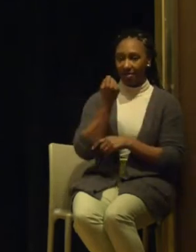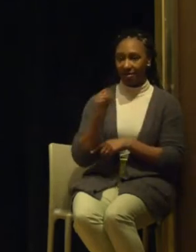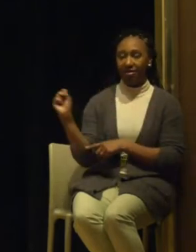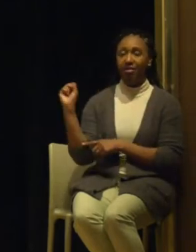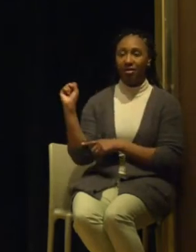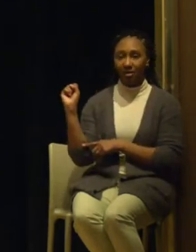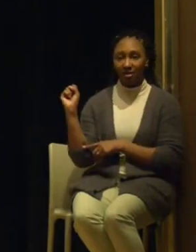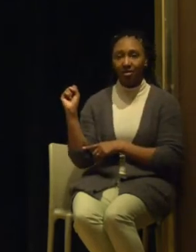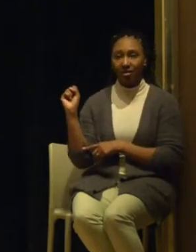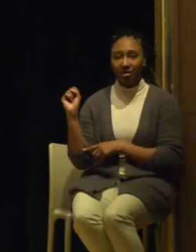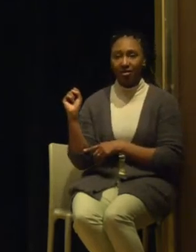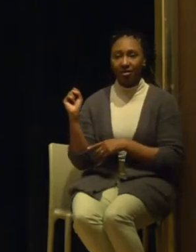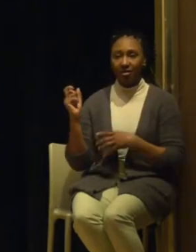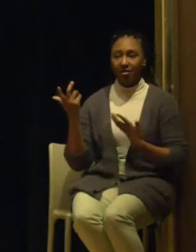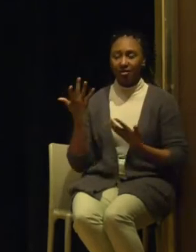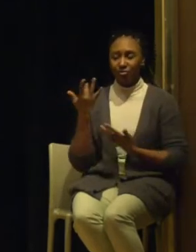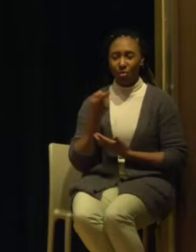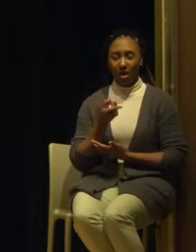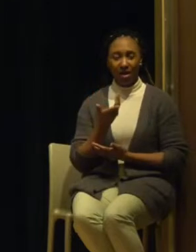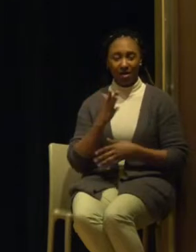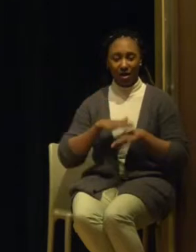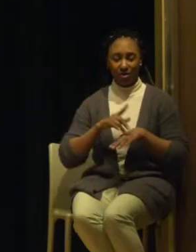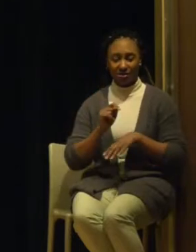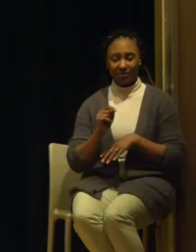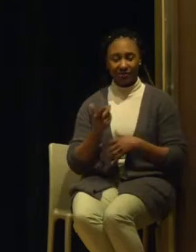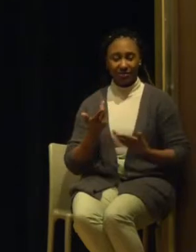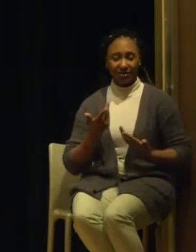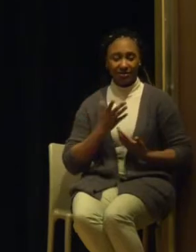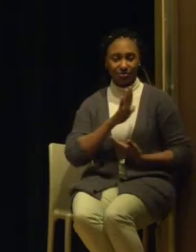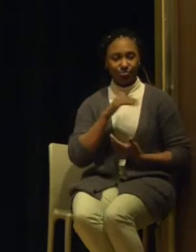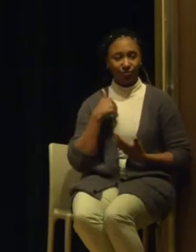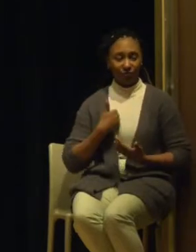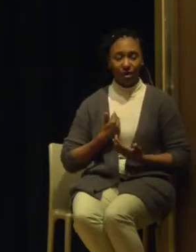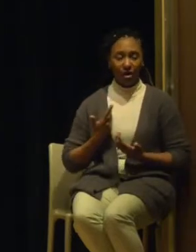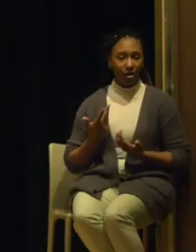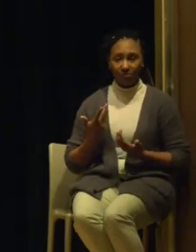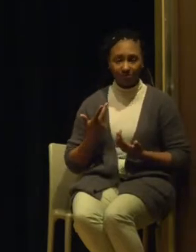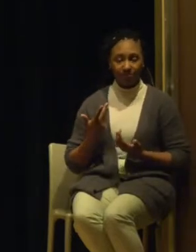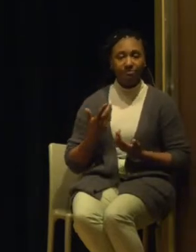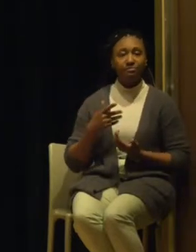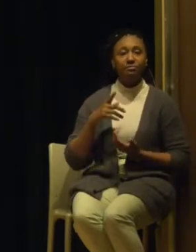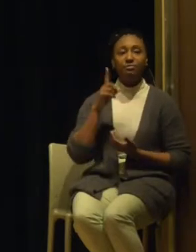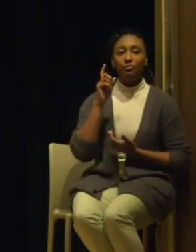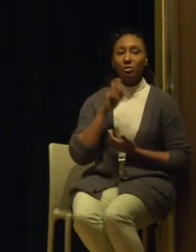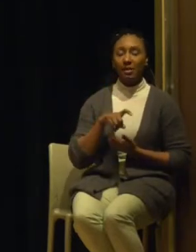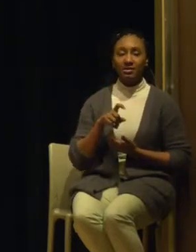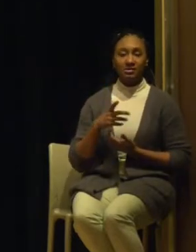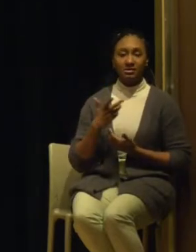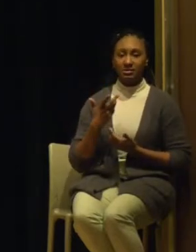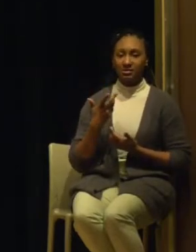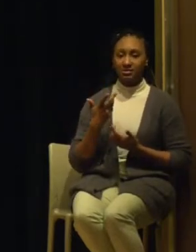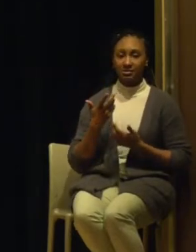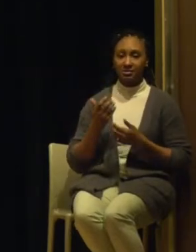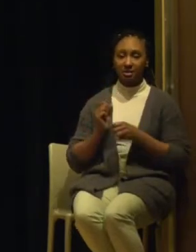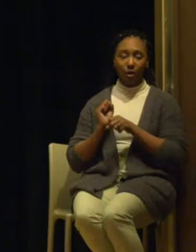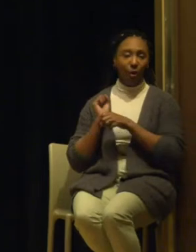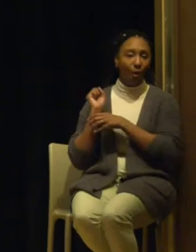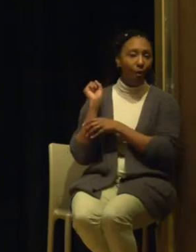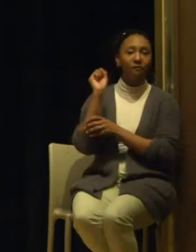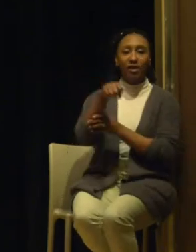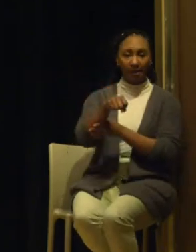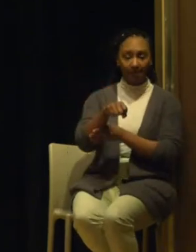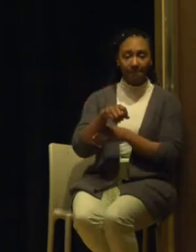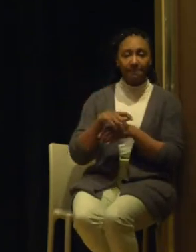show? I mean, so we knew we had to be above the fray. I always said I didn't want it to be the